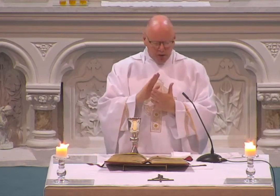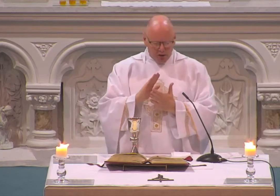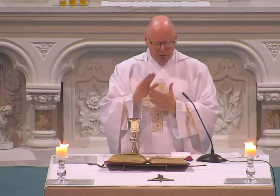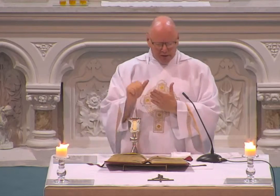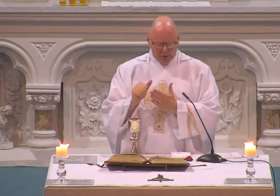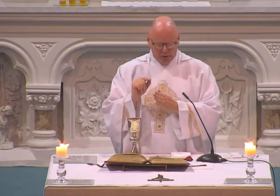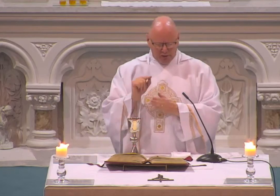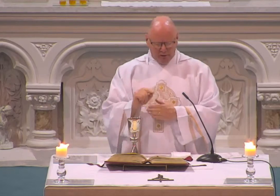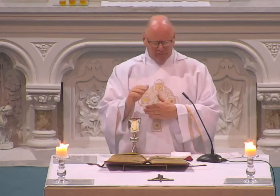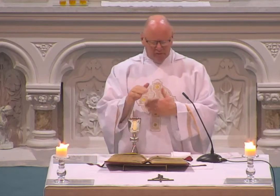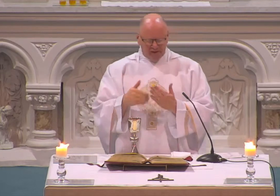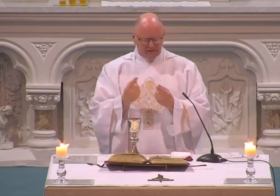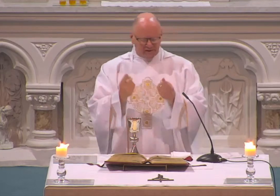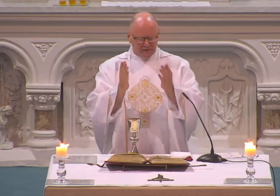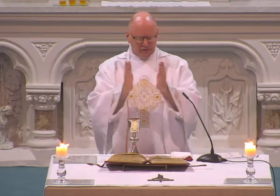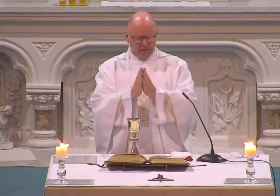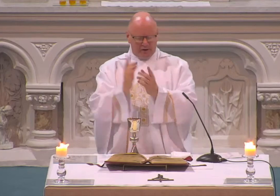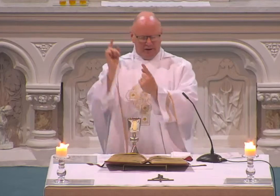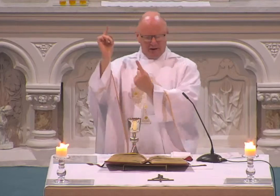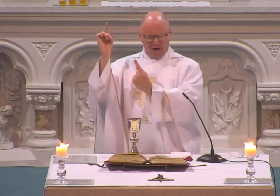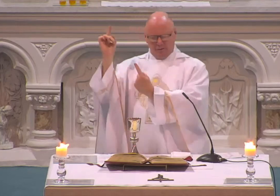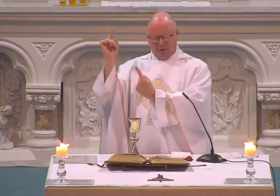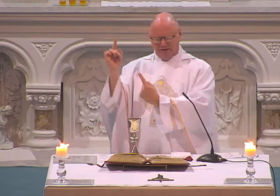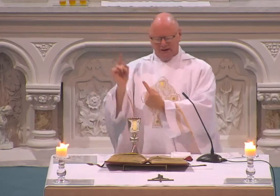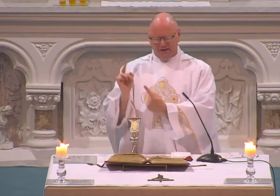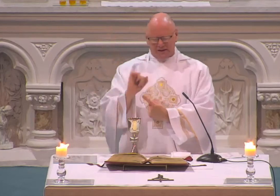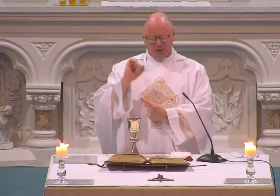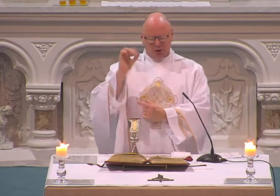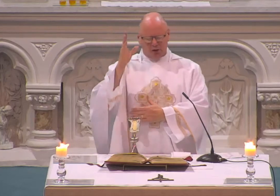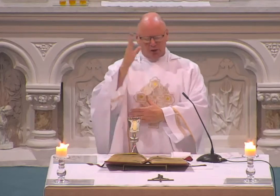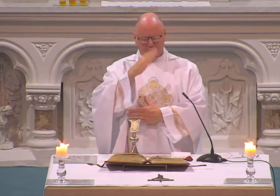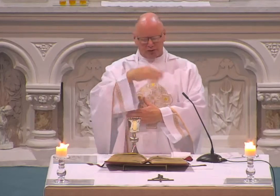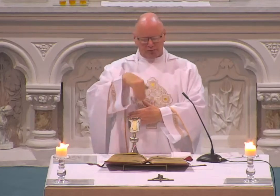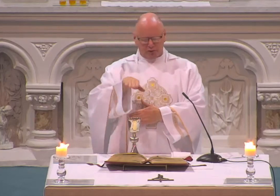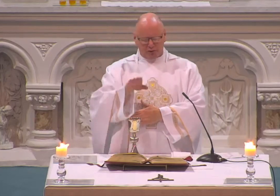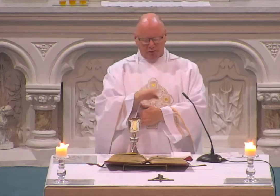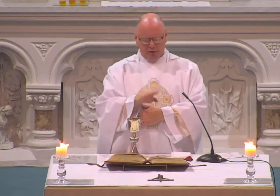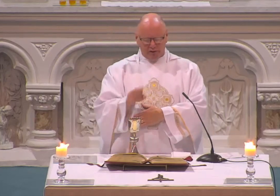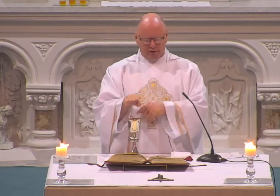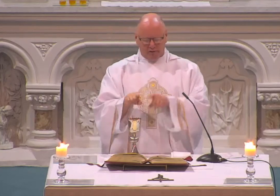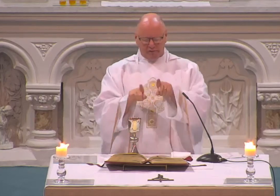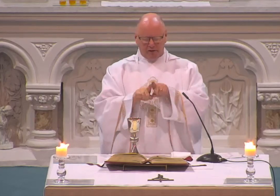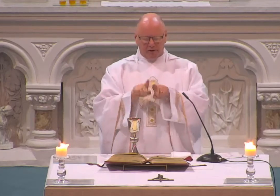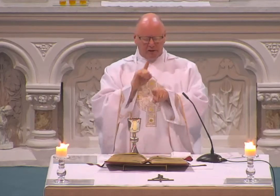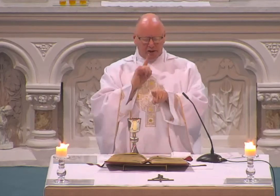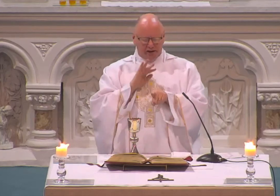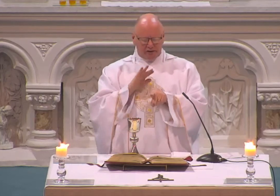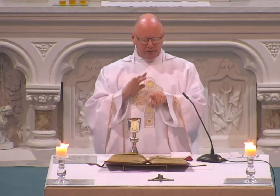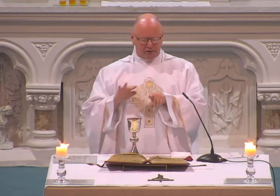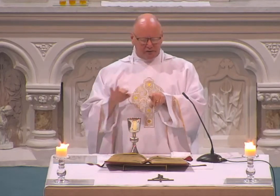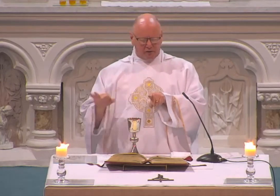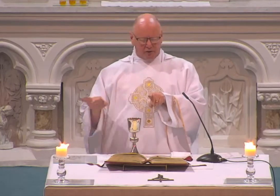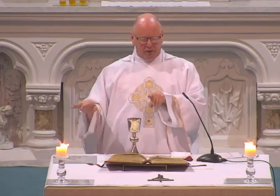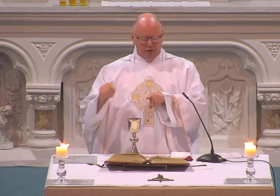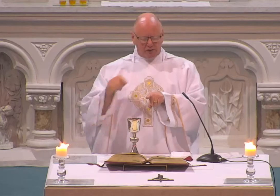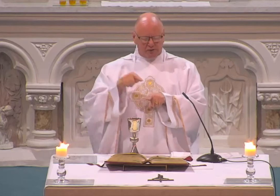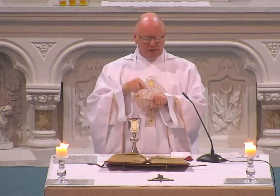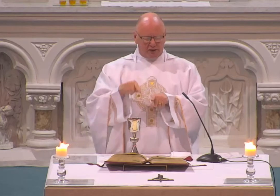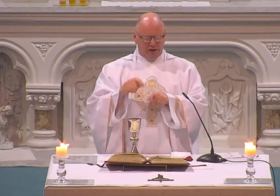Make holy, therefore, these gifts, we pray, by sending down your Spirit upon them, like the dewfall, so that they may